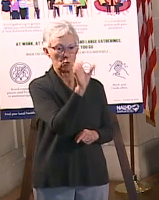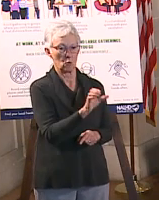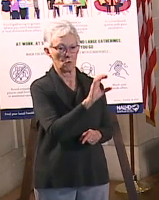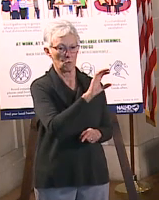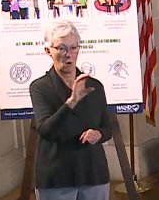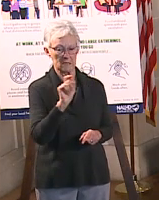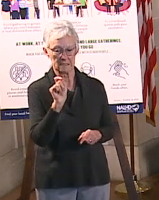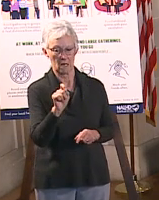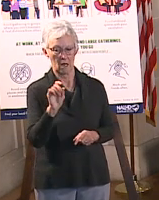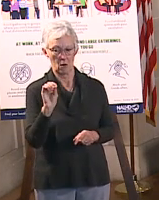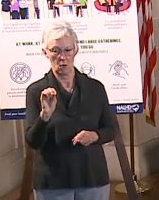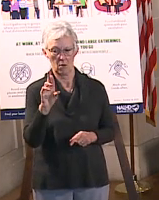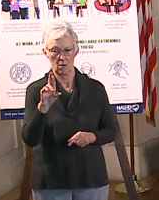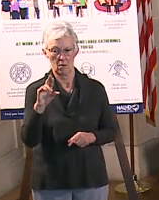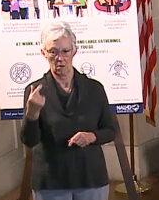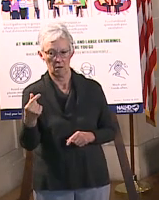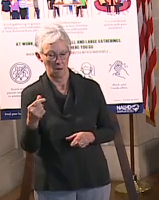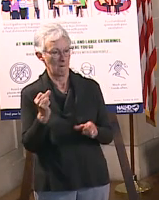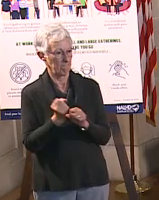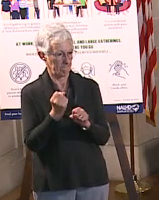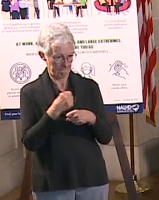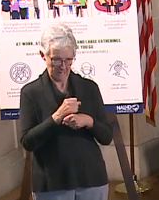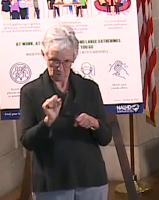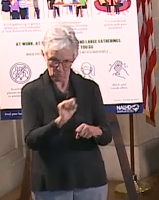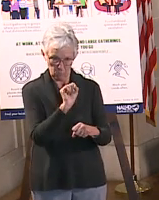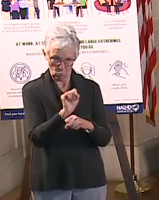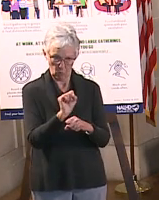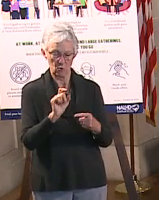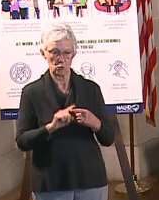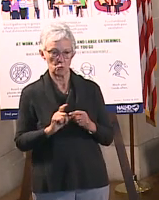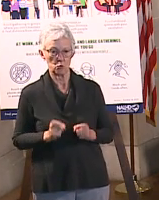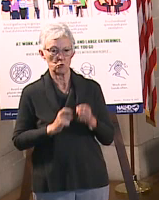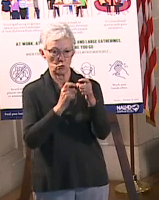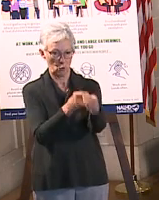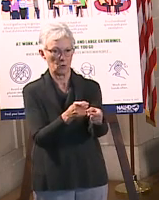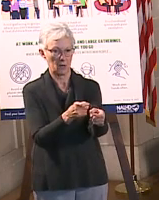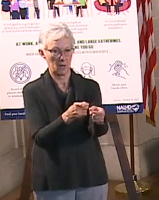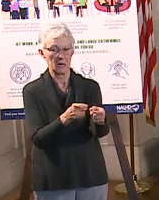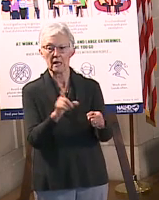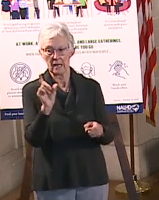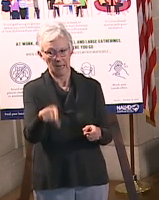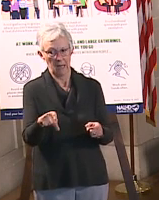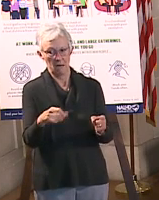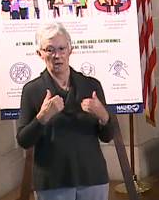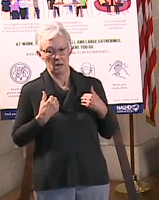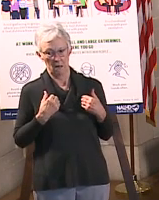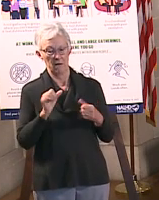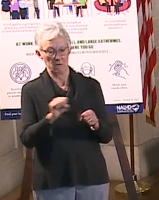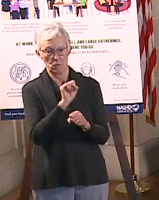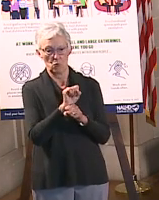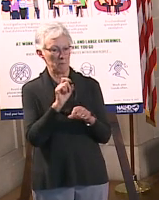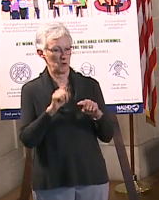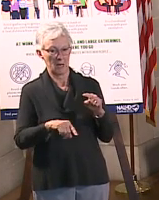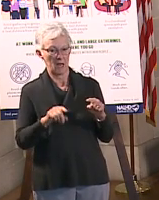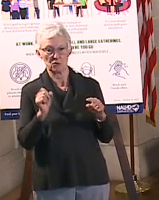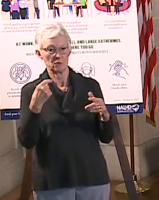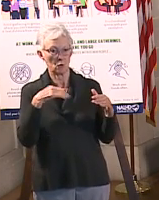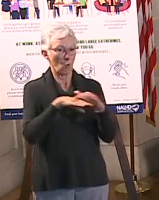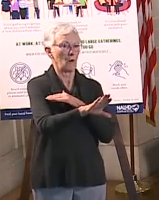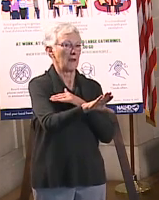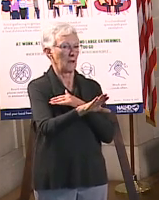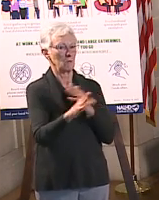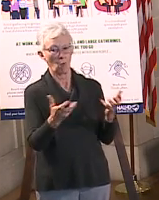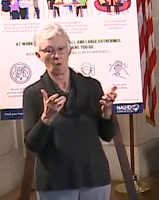make an appointment to donate. Appointments are required because we need to maintain social distancing. And if your organization is